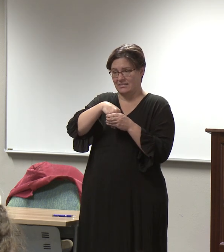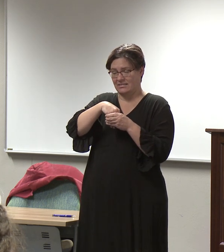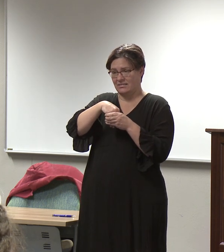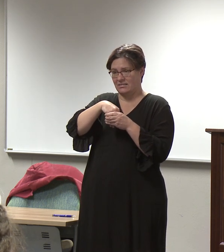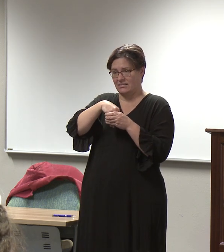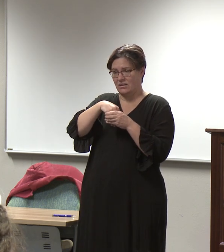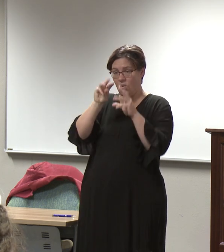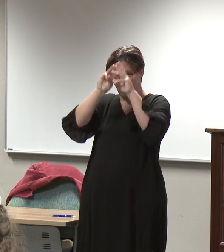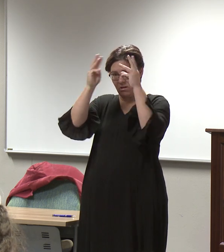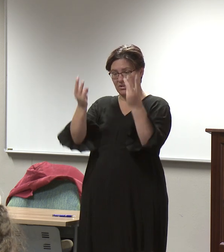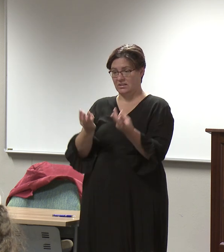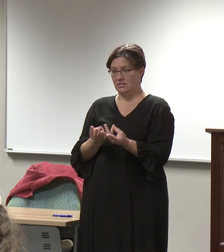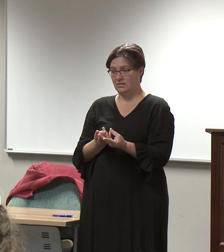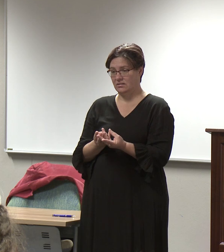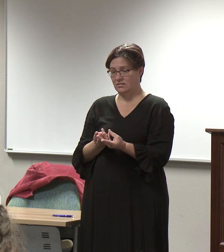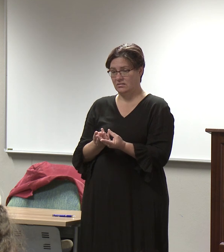recolonization of the world